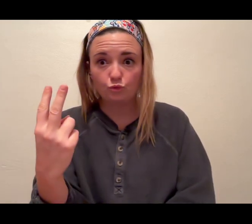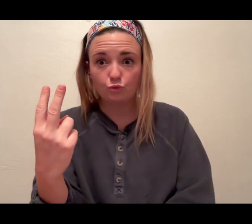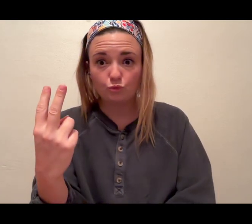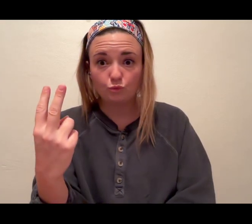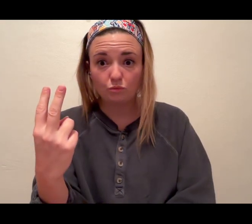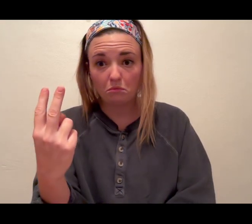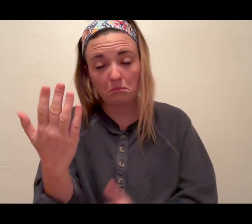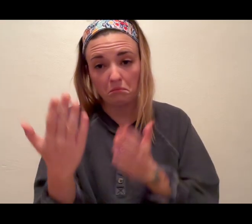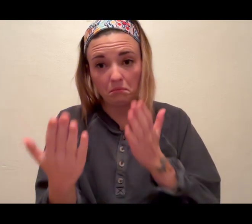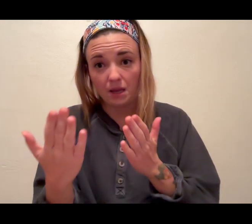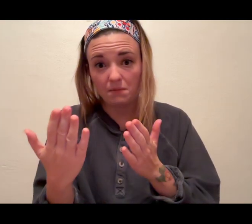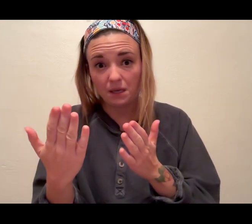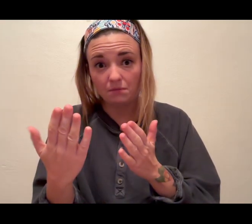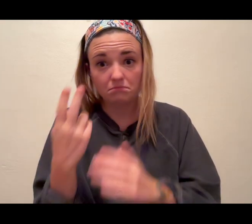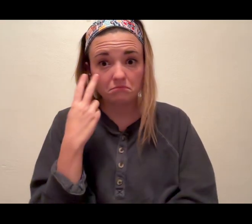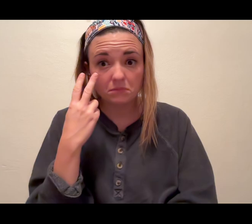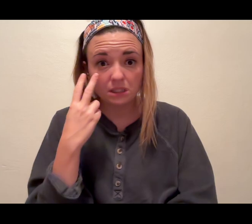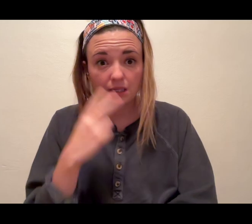middle term.